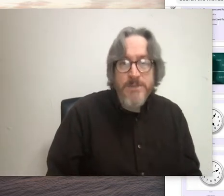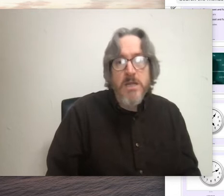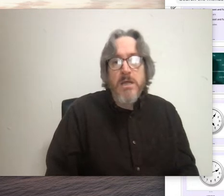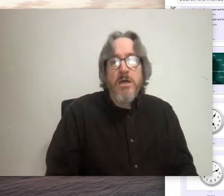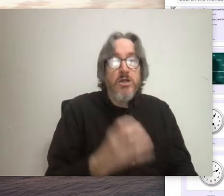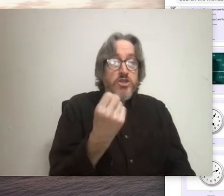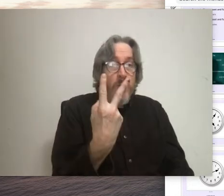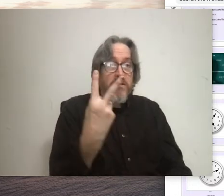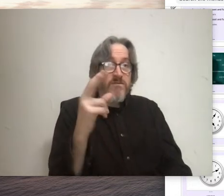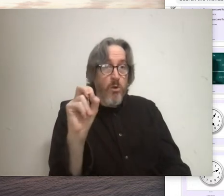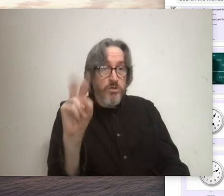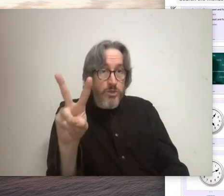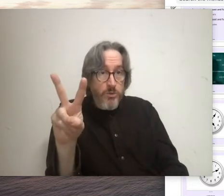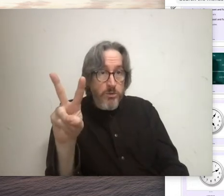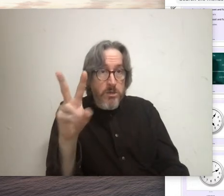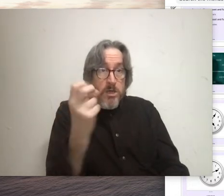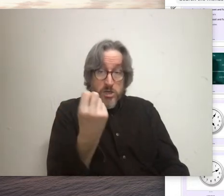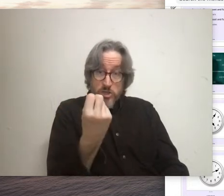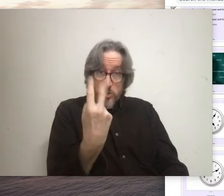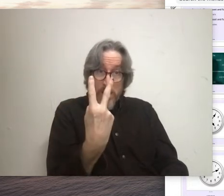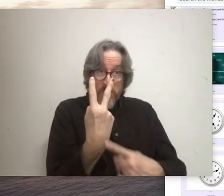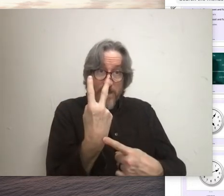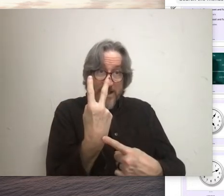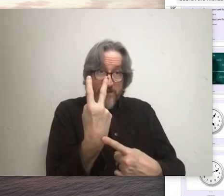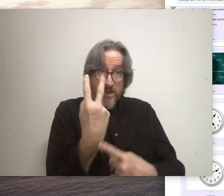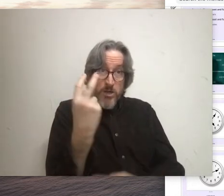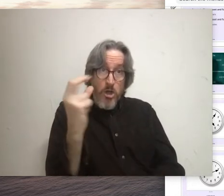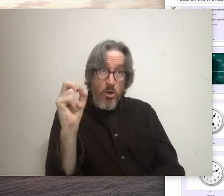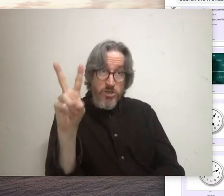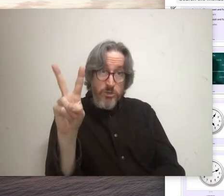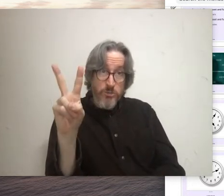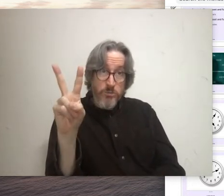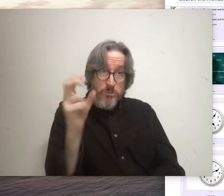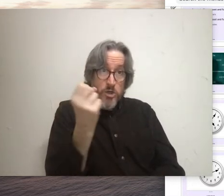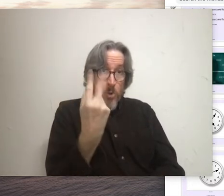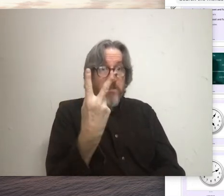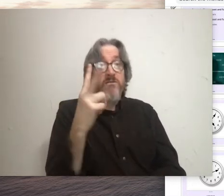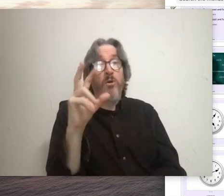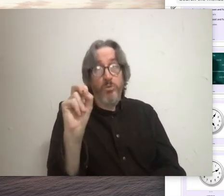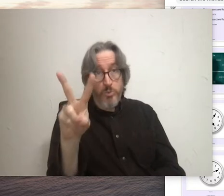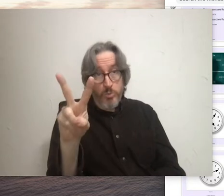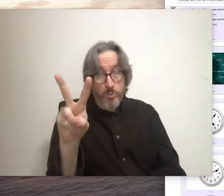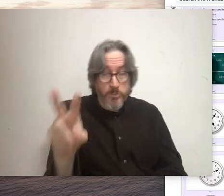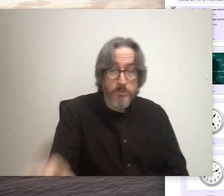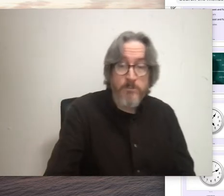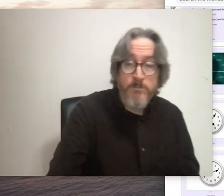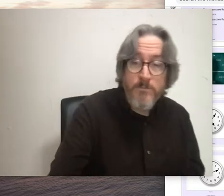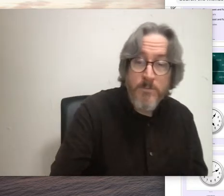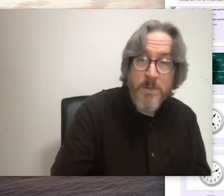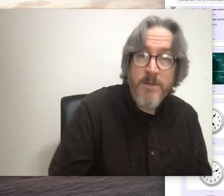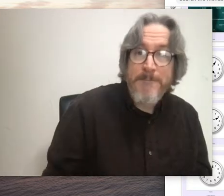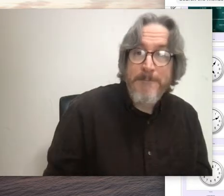meanings. 12-02, 12, back of hand, 02.